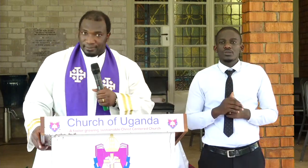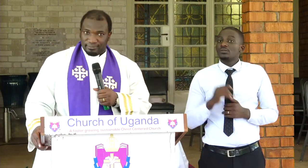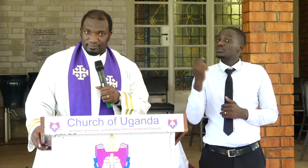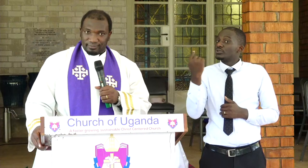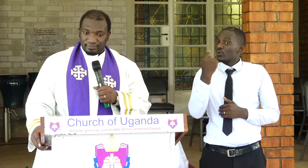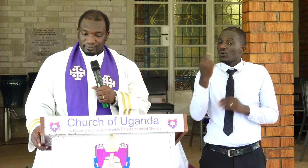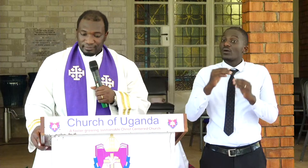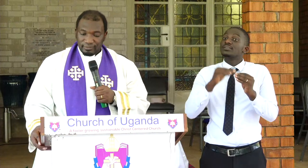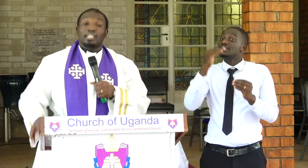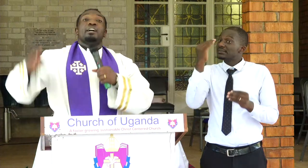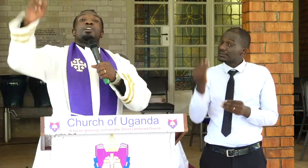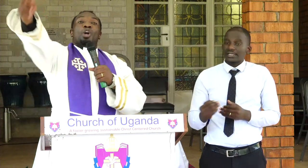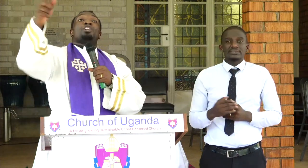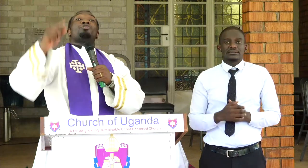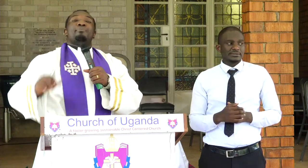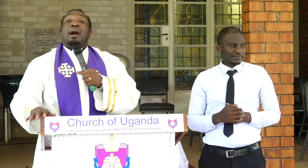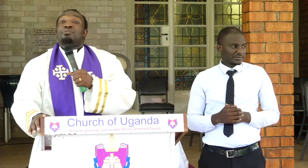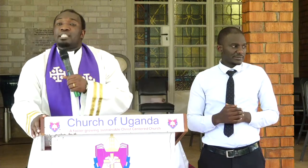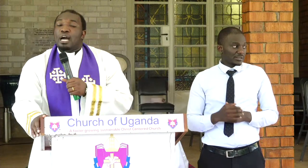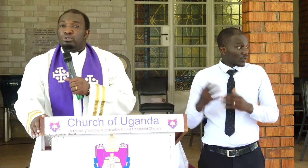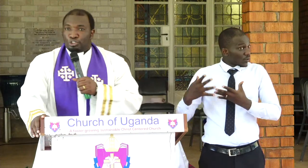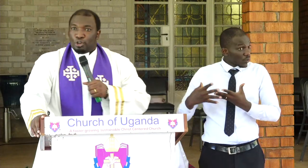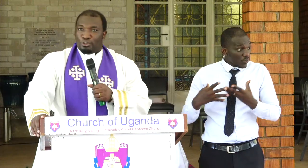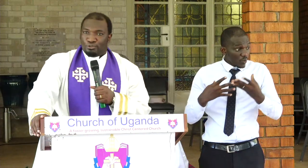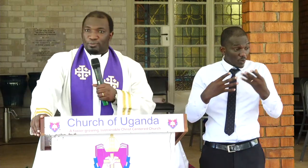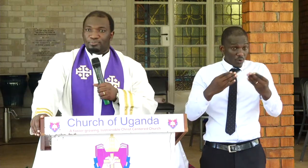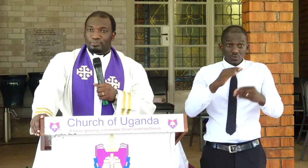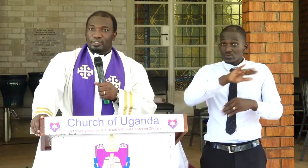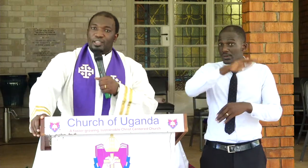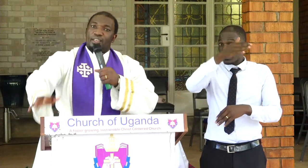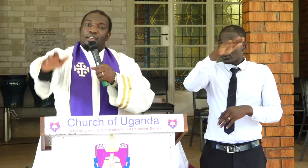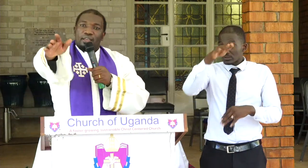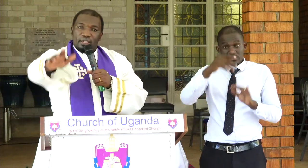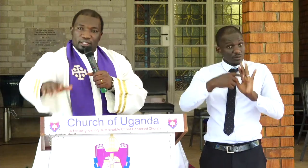son, go to the mountain, I will show you,